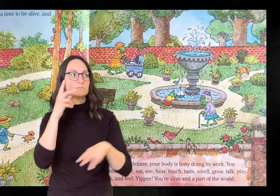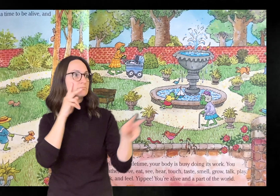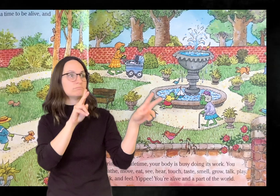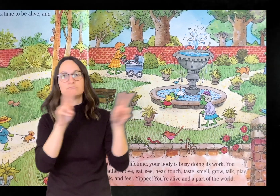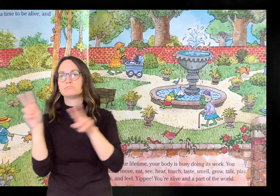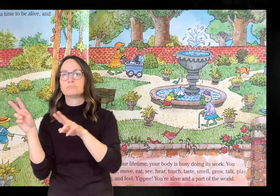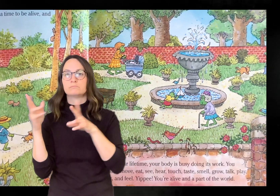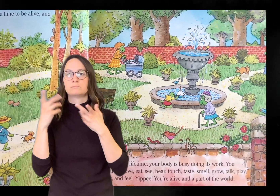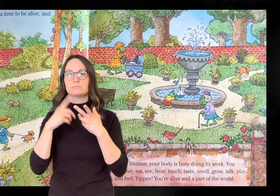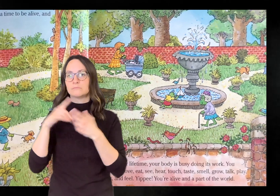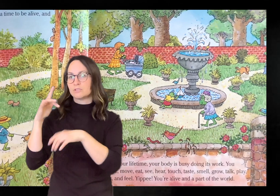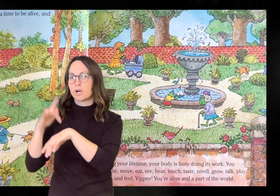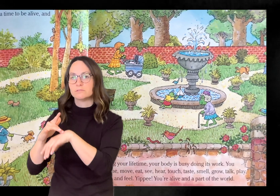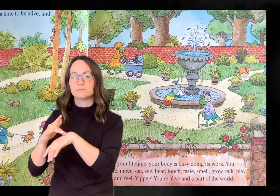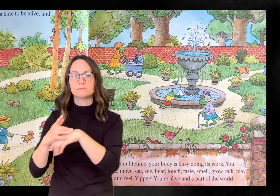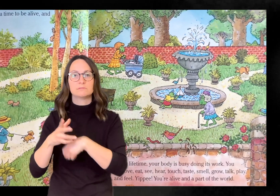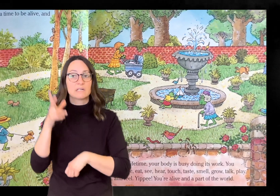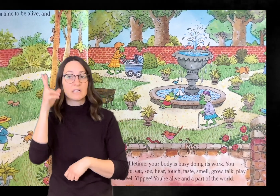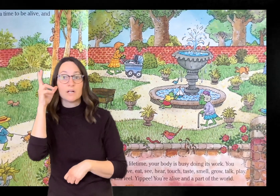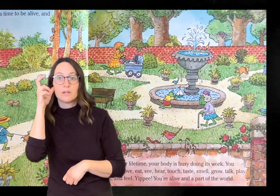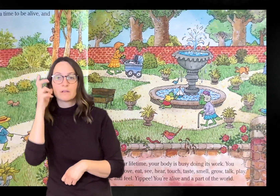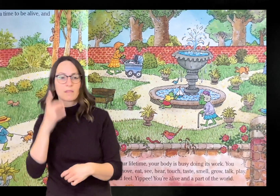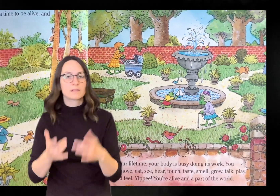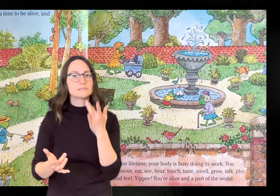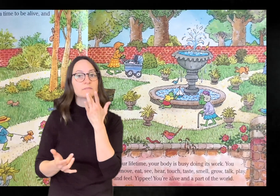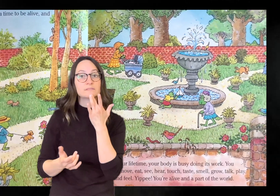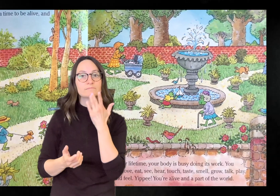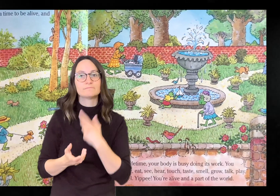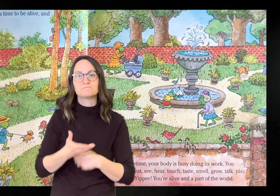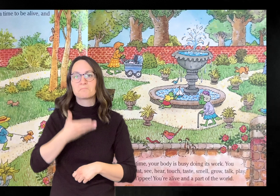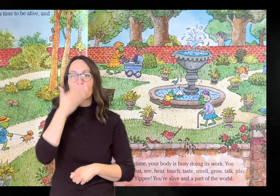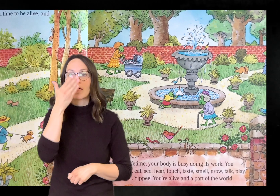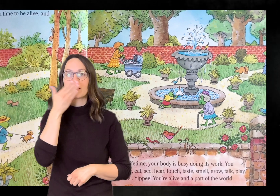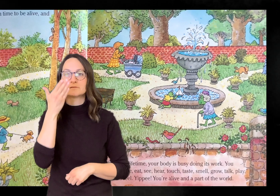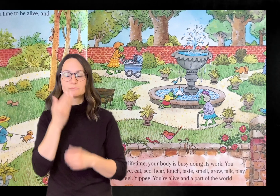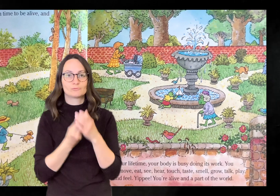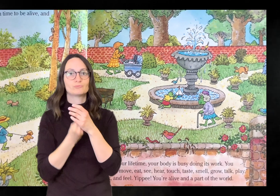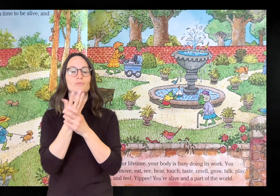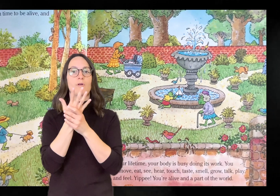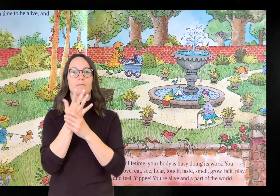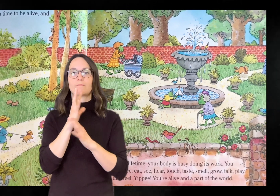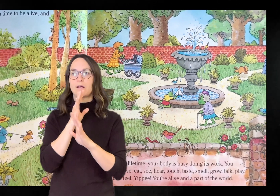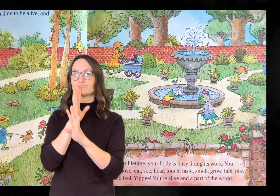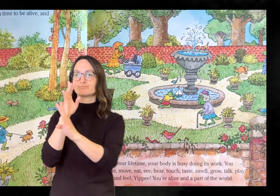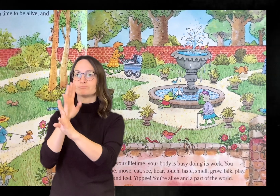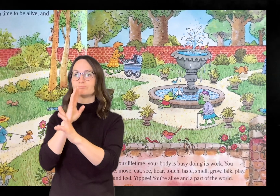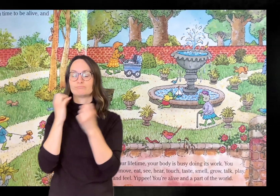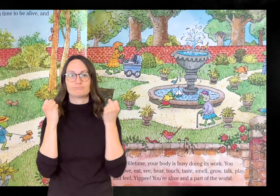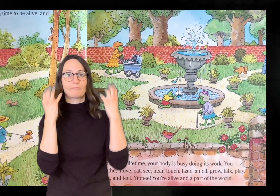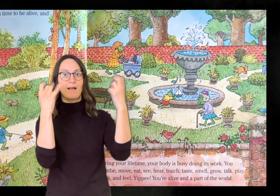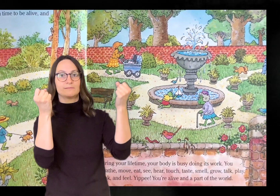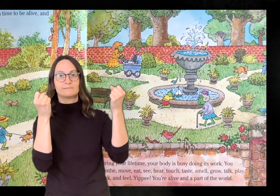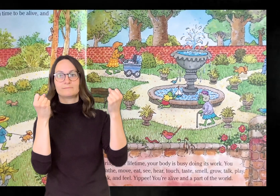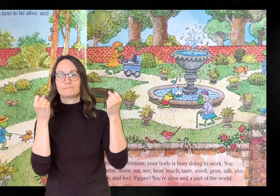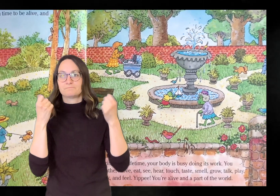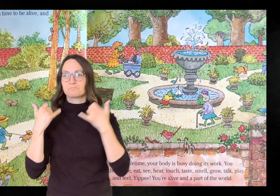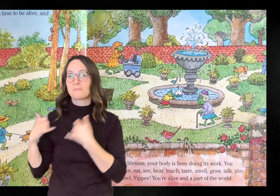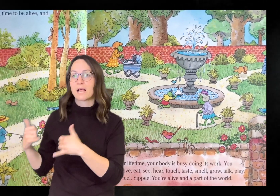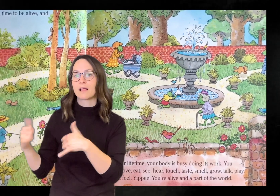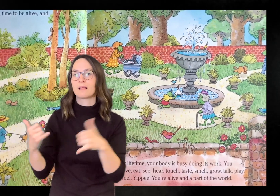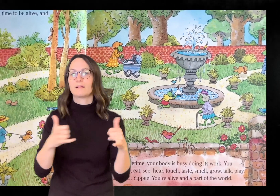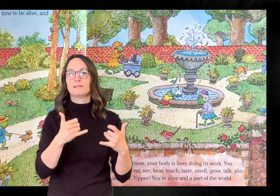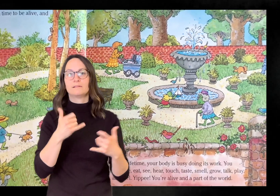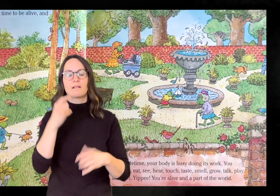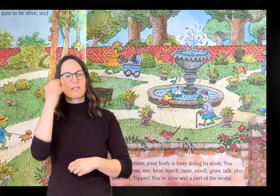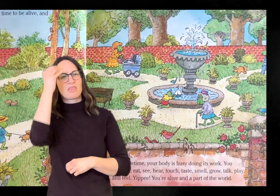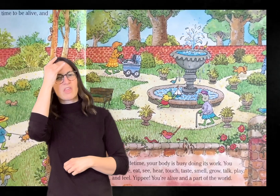taste, smell, grow, talk, play, think, and feel. Yippee! You're alive and a